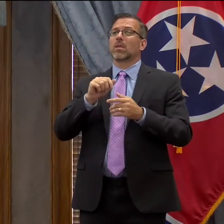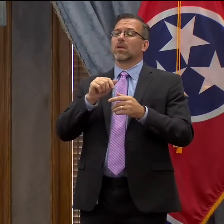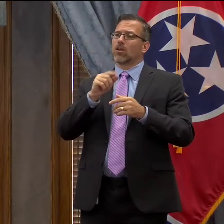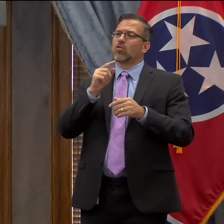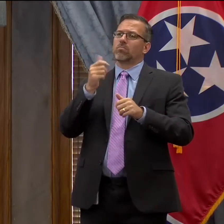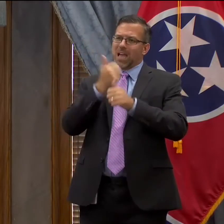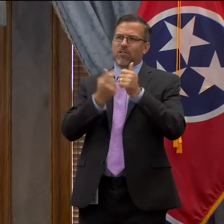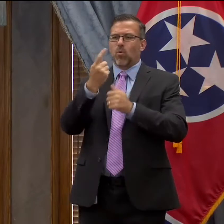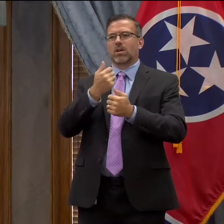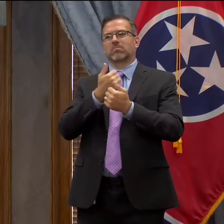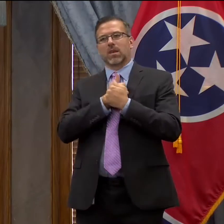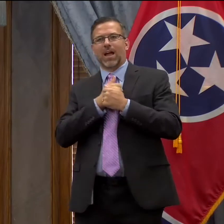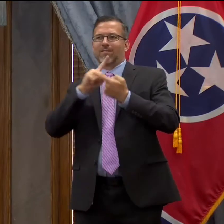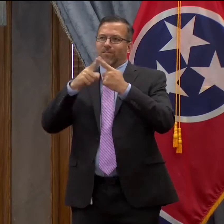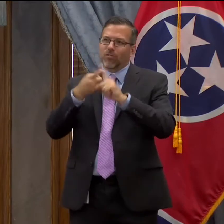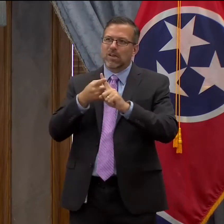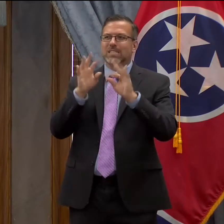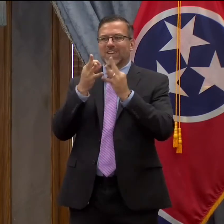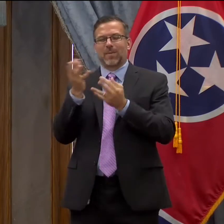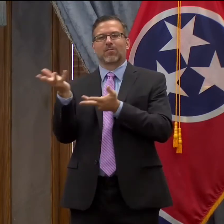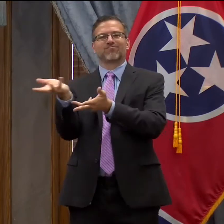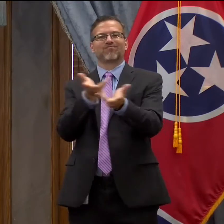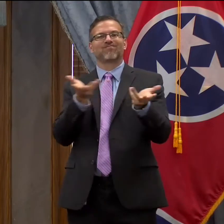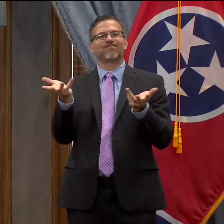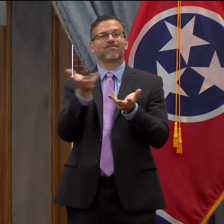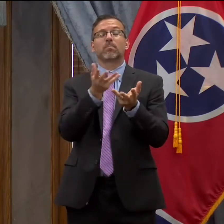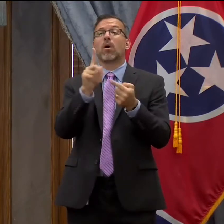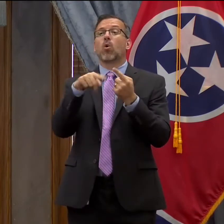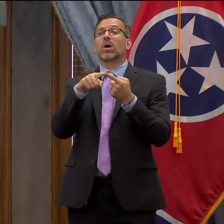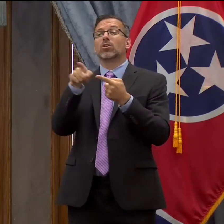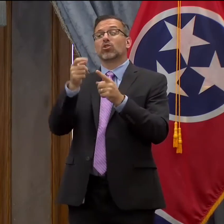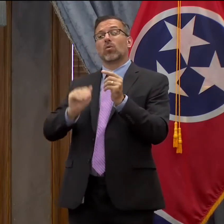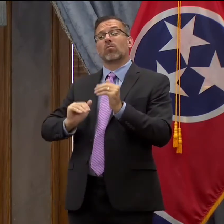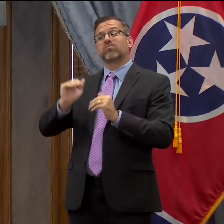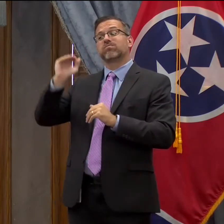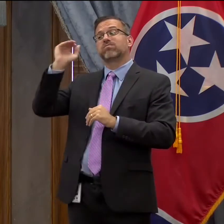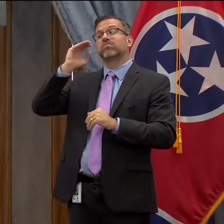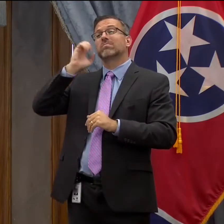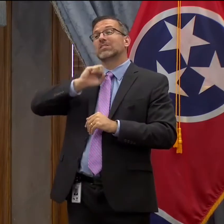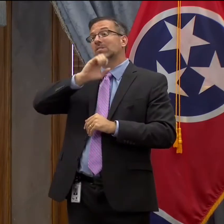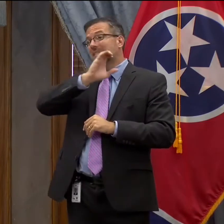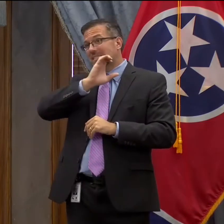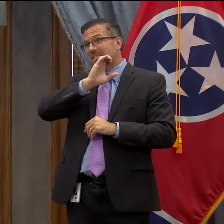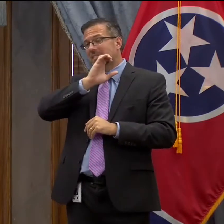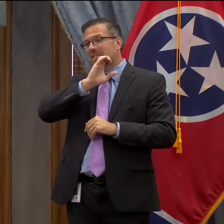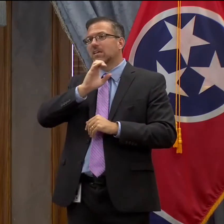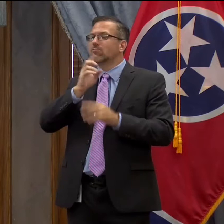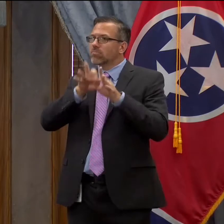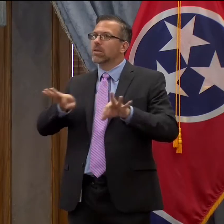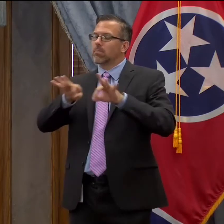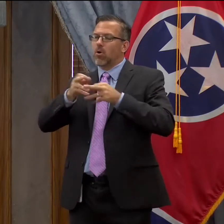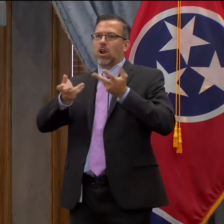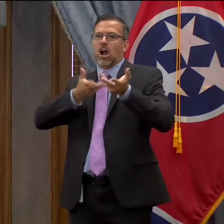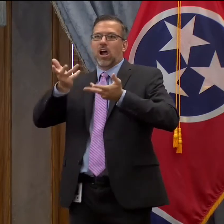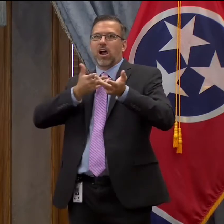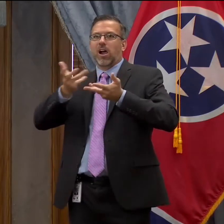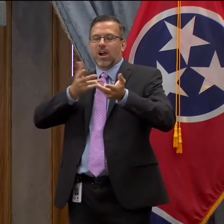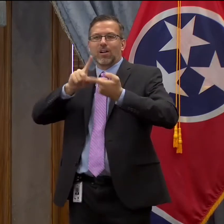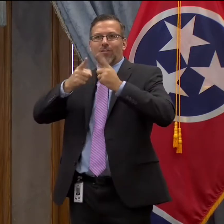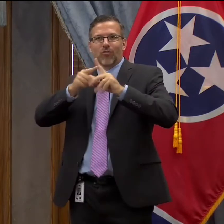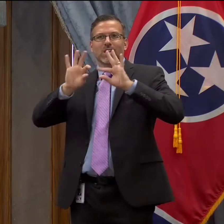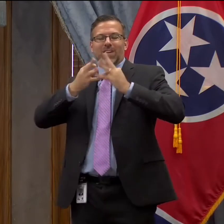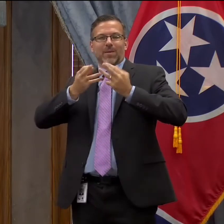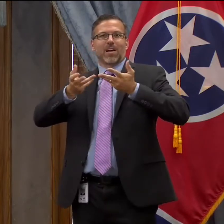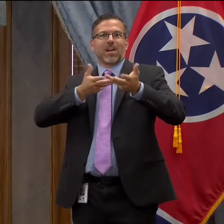older. Unfortunately, the COVID-19 pandemic abruptly halted face-to-face interactions, leaving